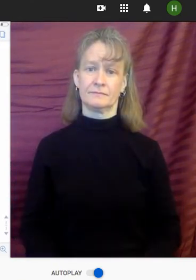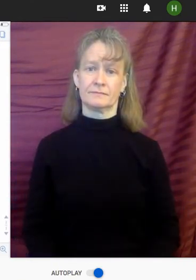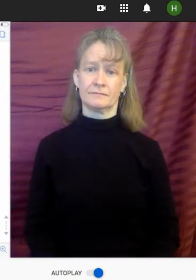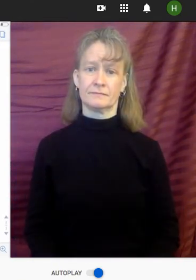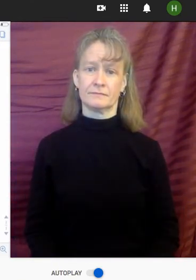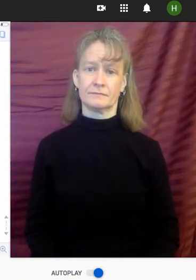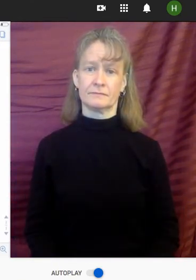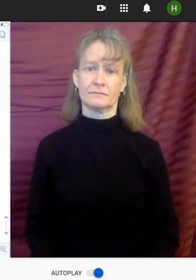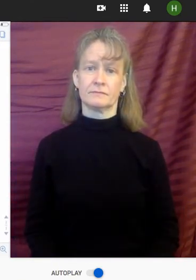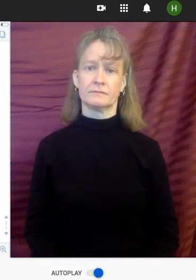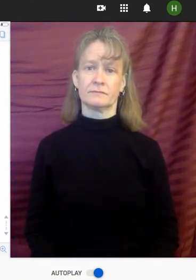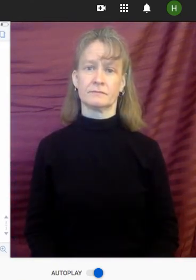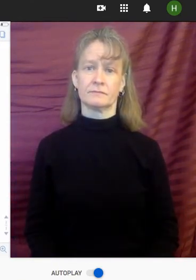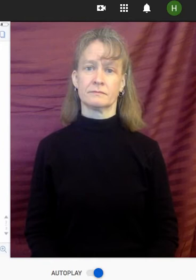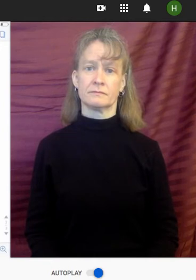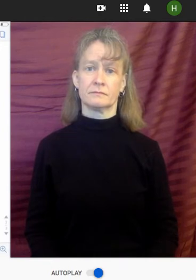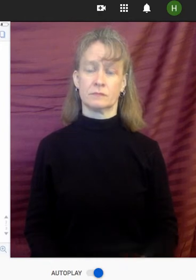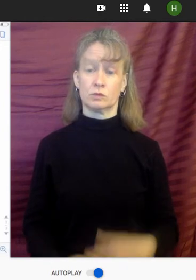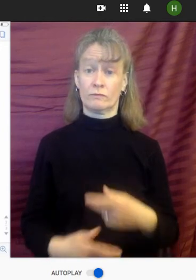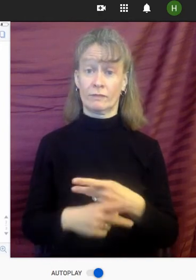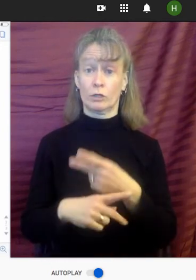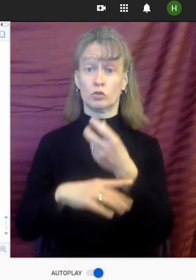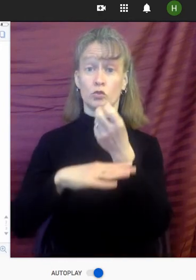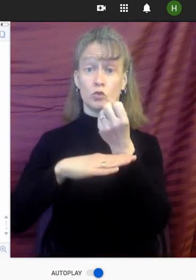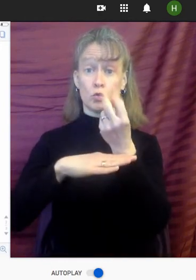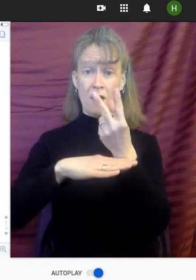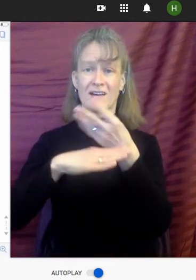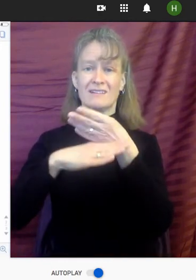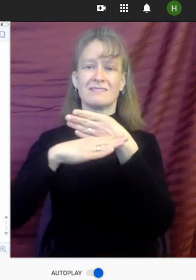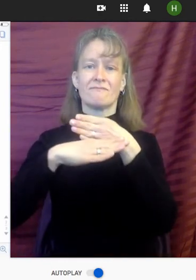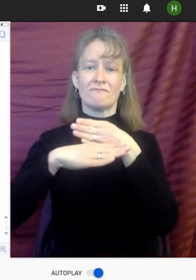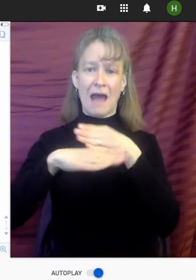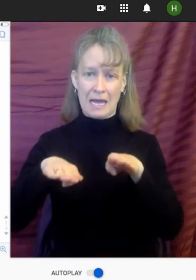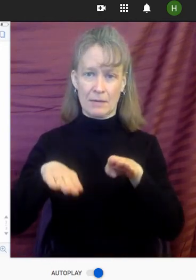do 12 divided by